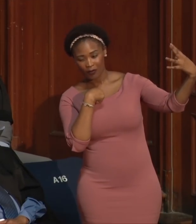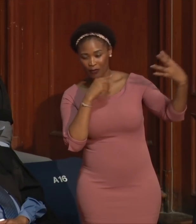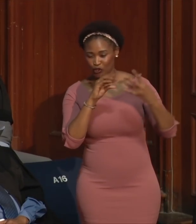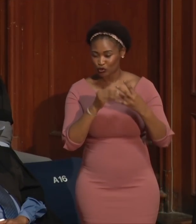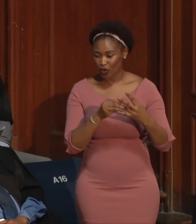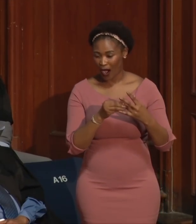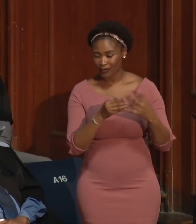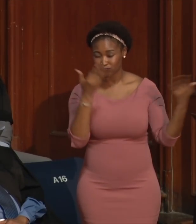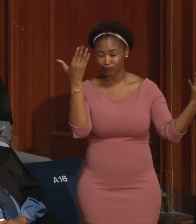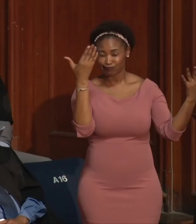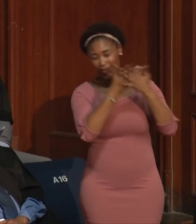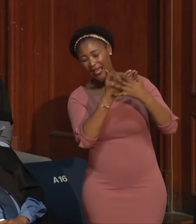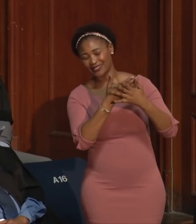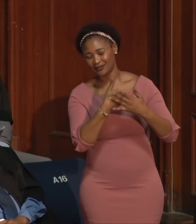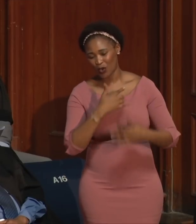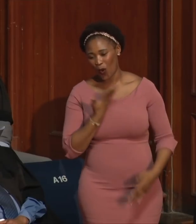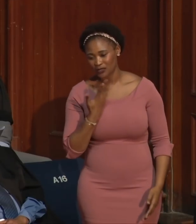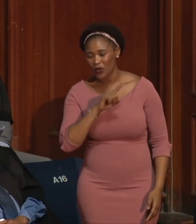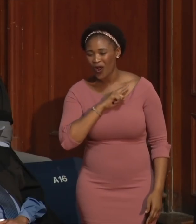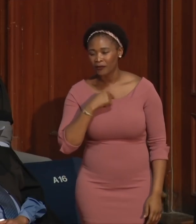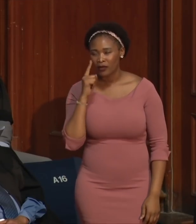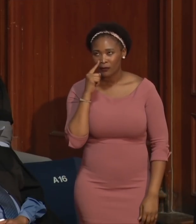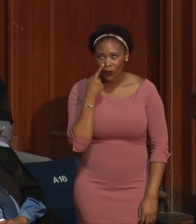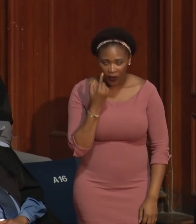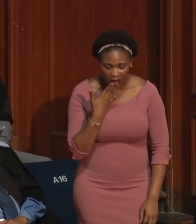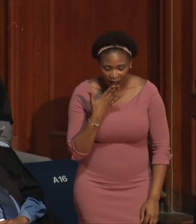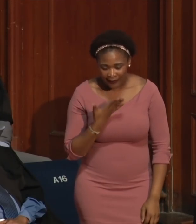to blind myself. I was actually so bored.